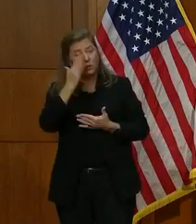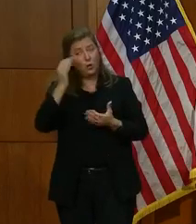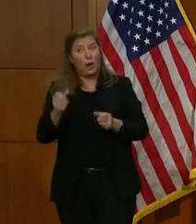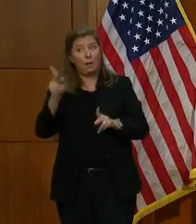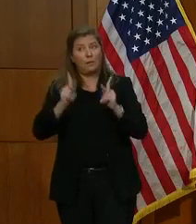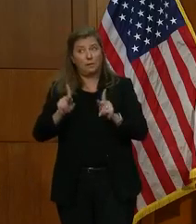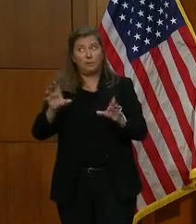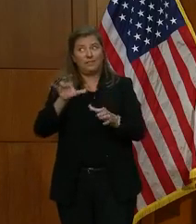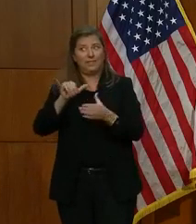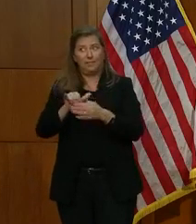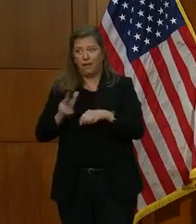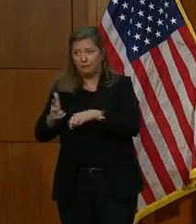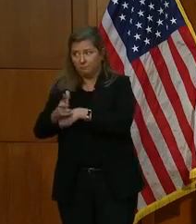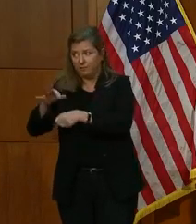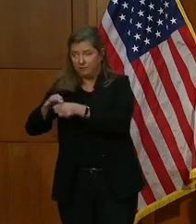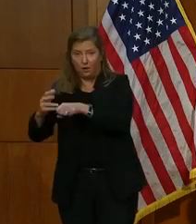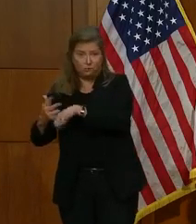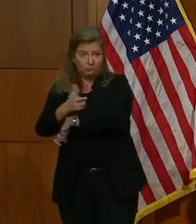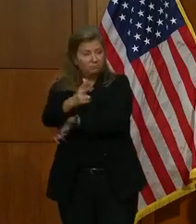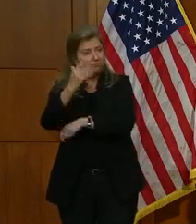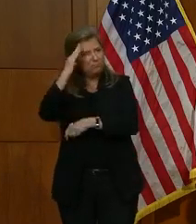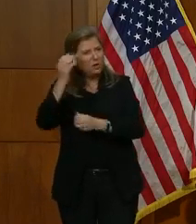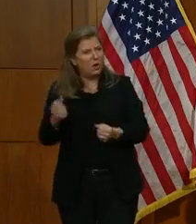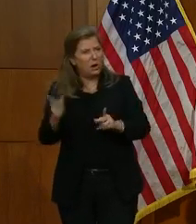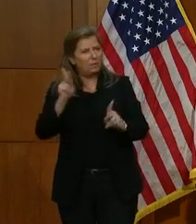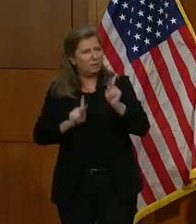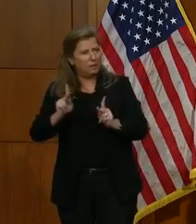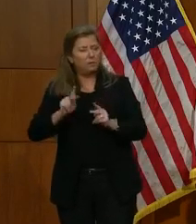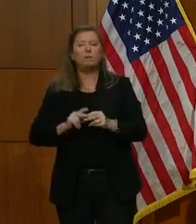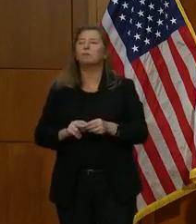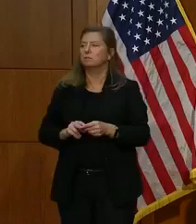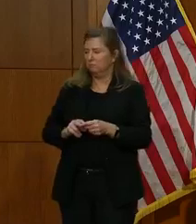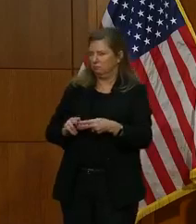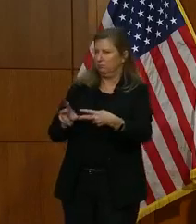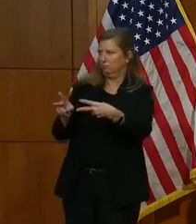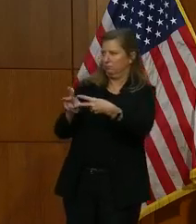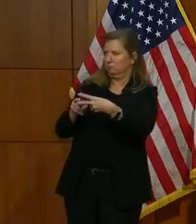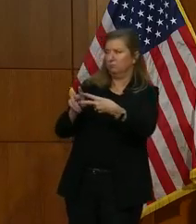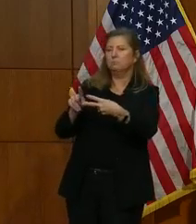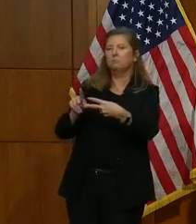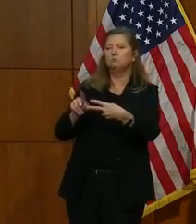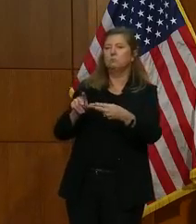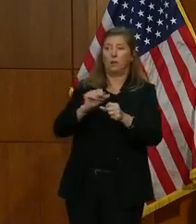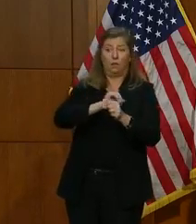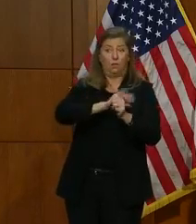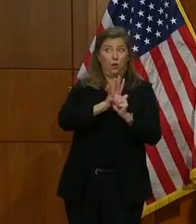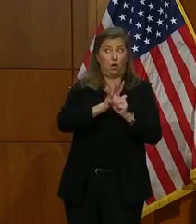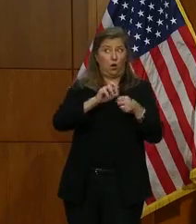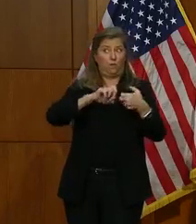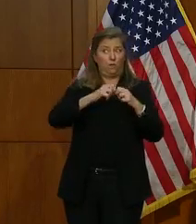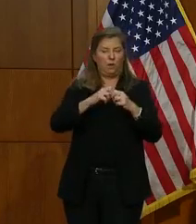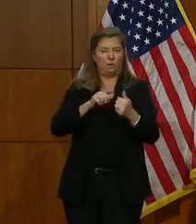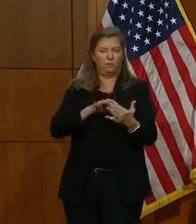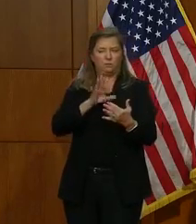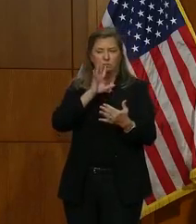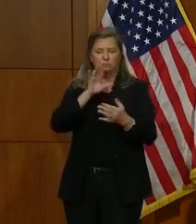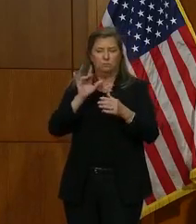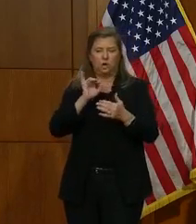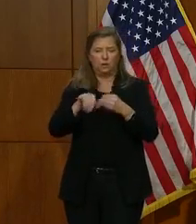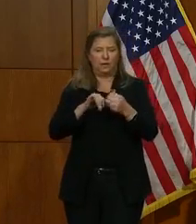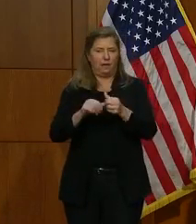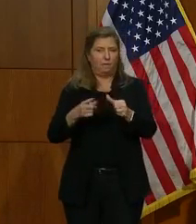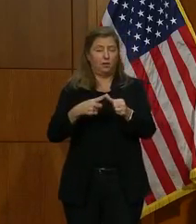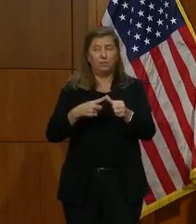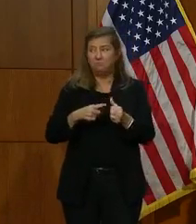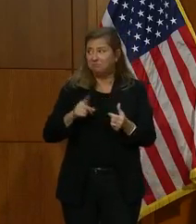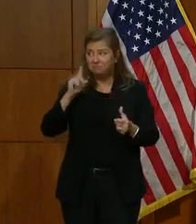that opportunity this year. So the two questions, I'll take the COVID-related problems first. Not